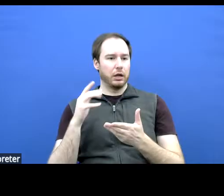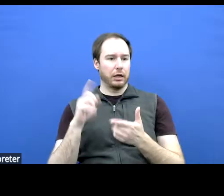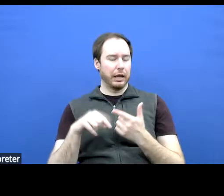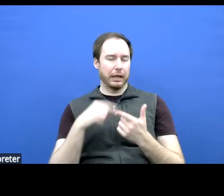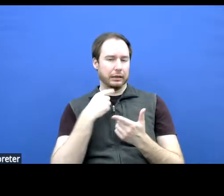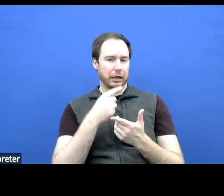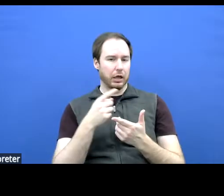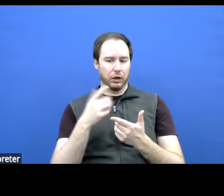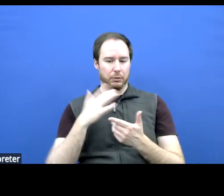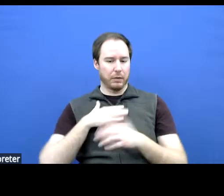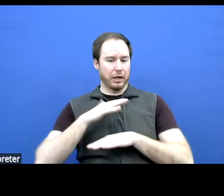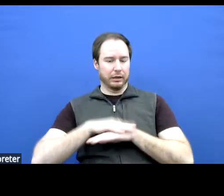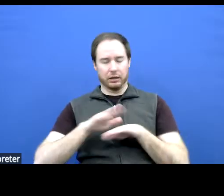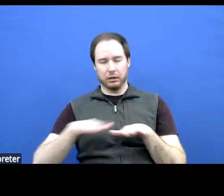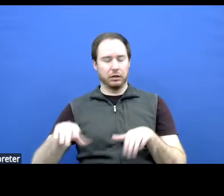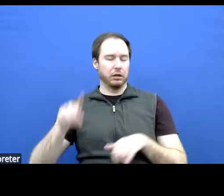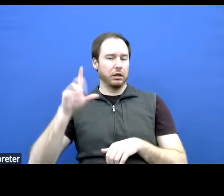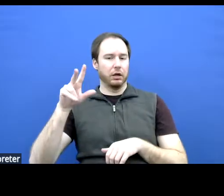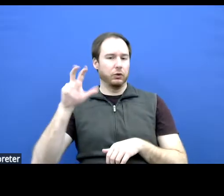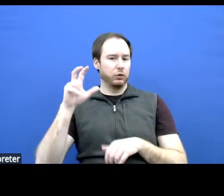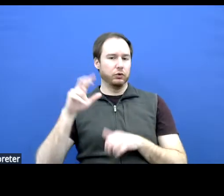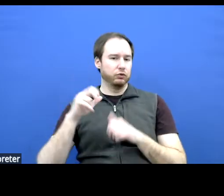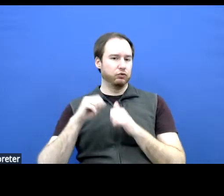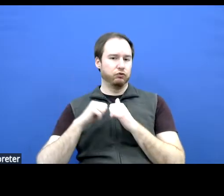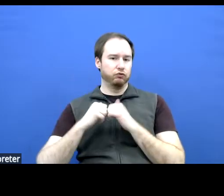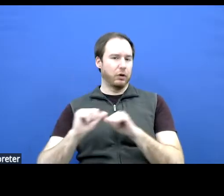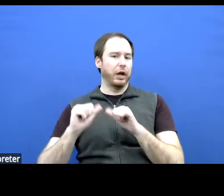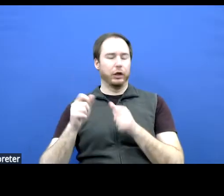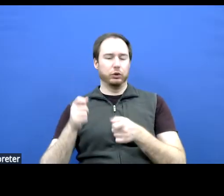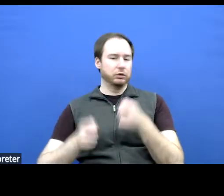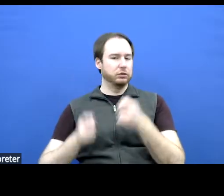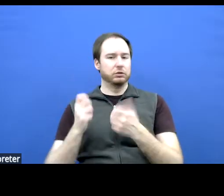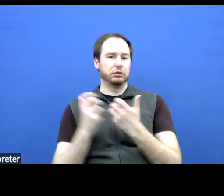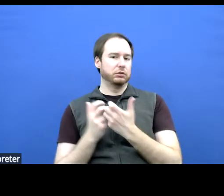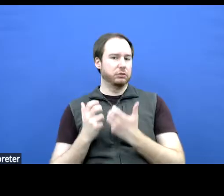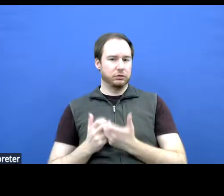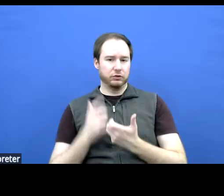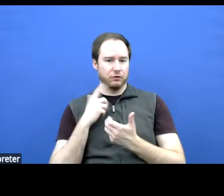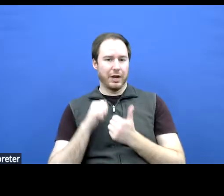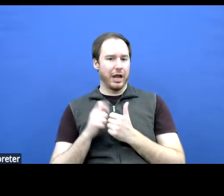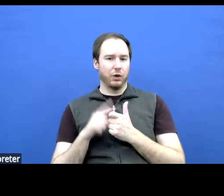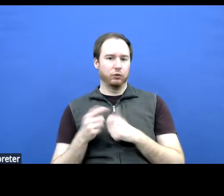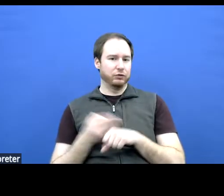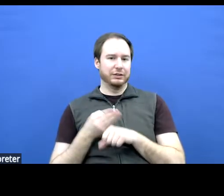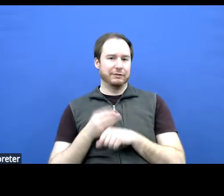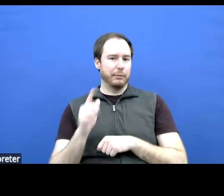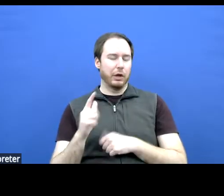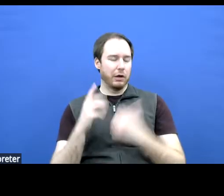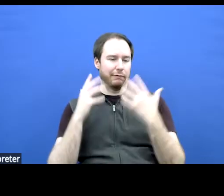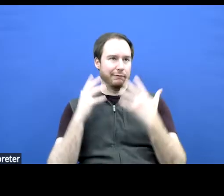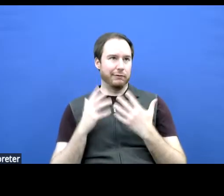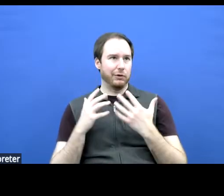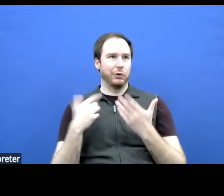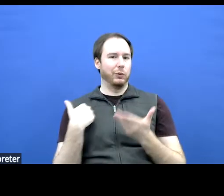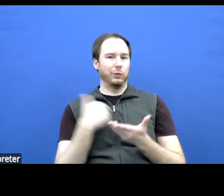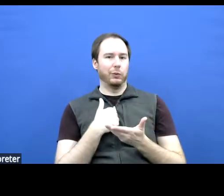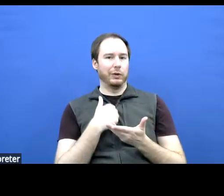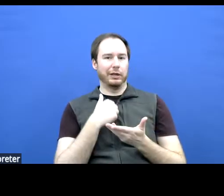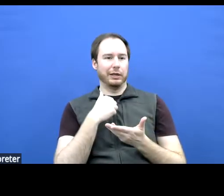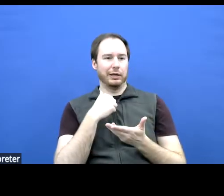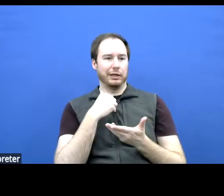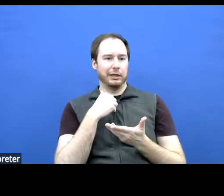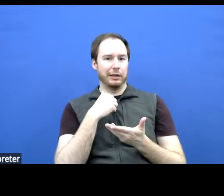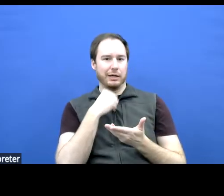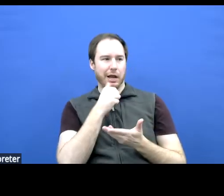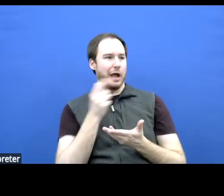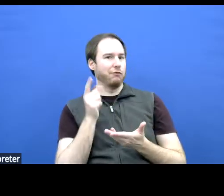come across my desk trying to make different scenarios work for redeveloping the mall that unfortunately, we're not here presenting because they